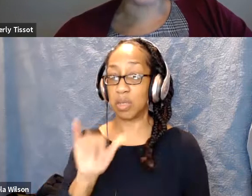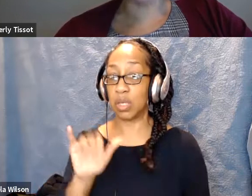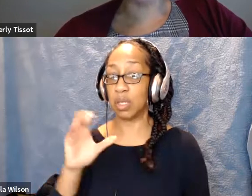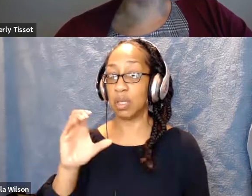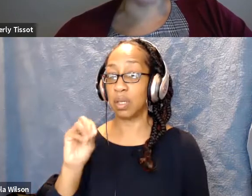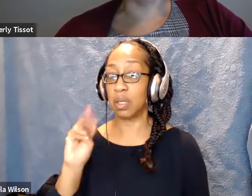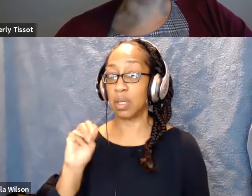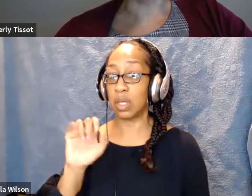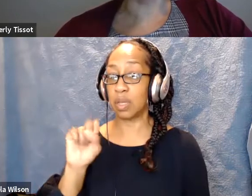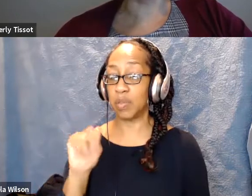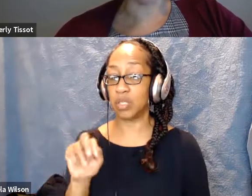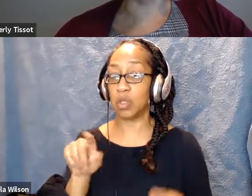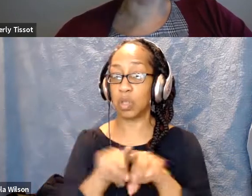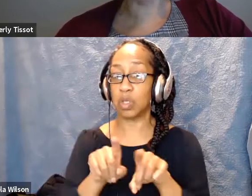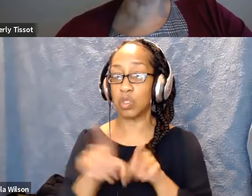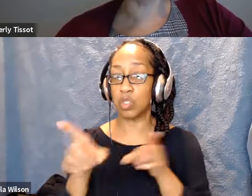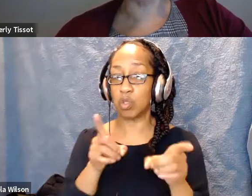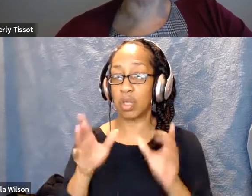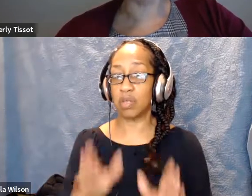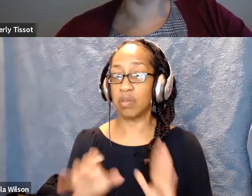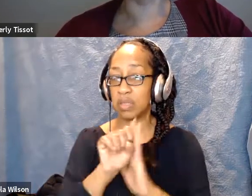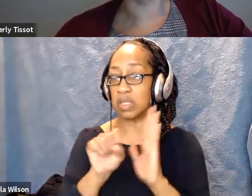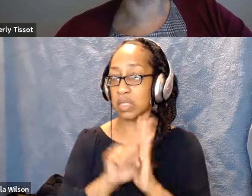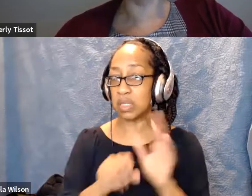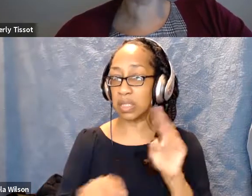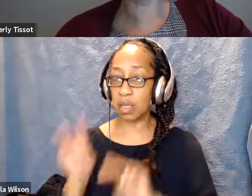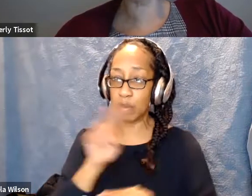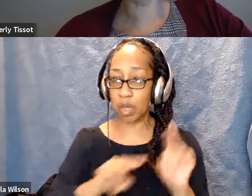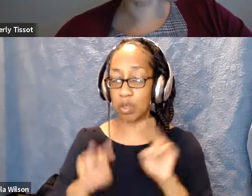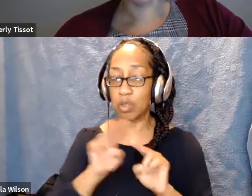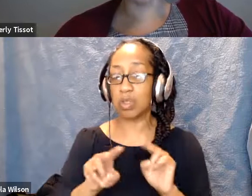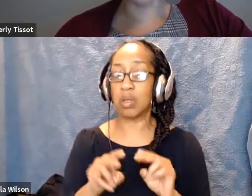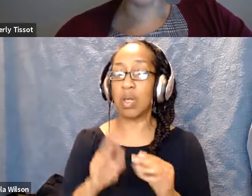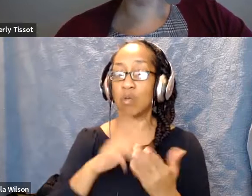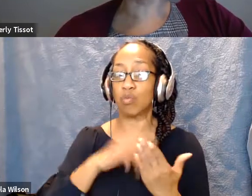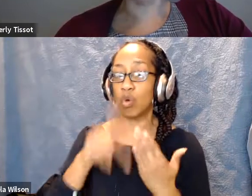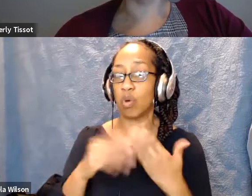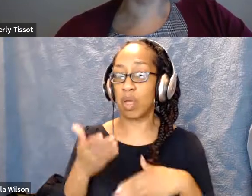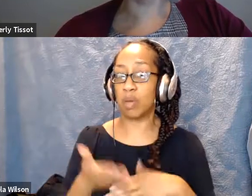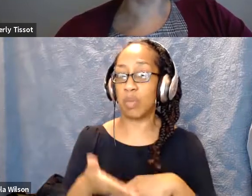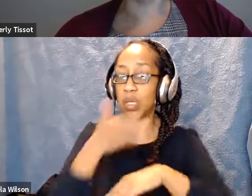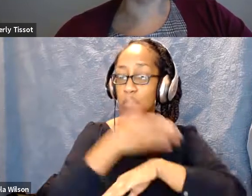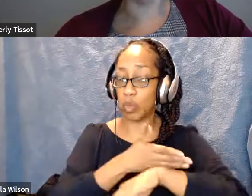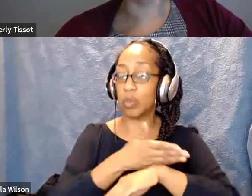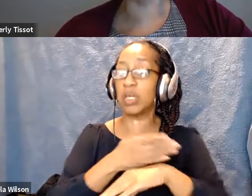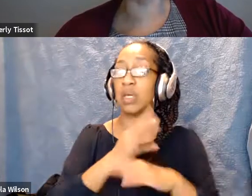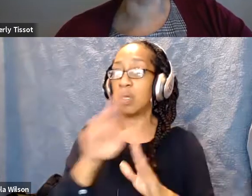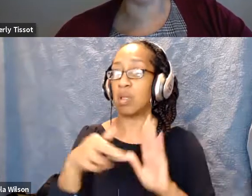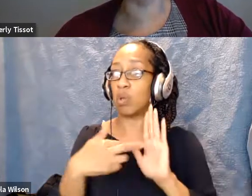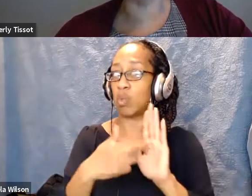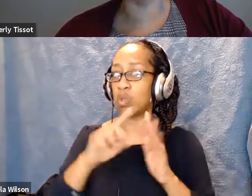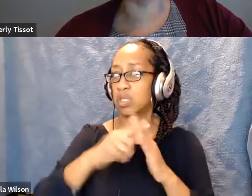the Director of RSA's State Monitoring and Program Improvement Division, a role she has occupied since